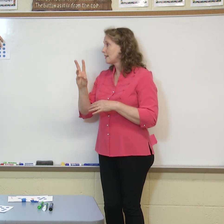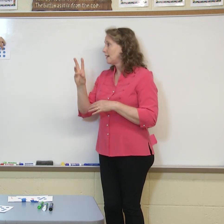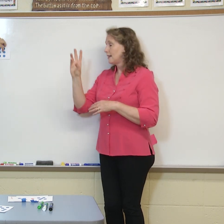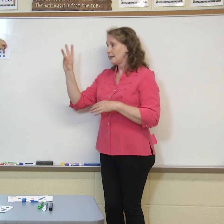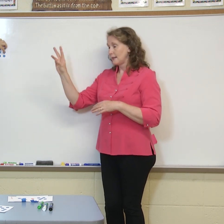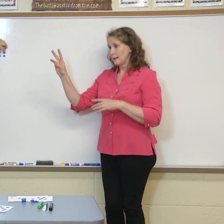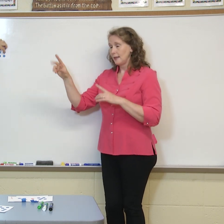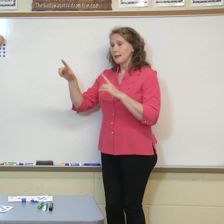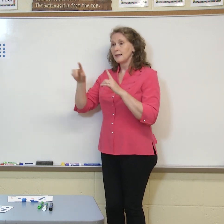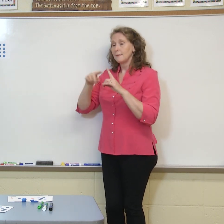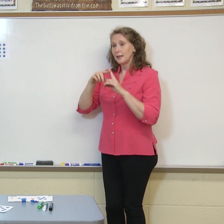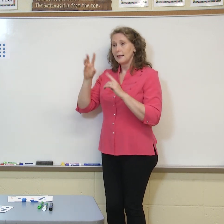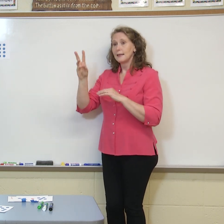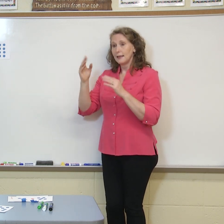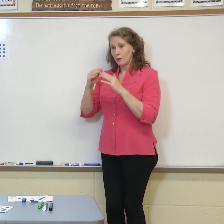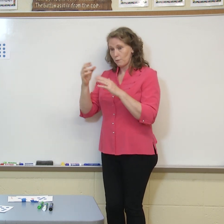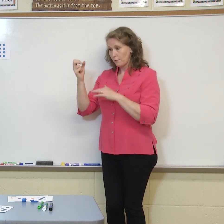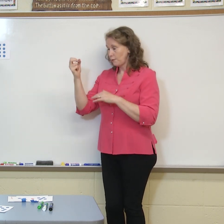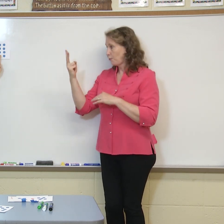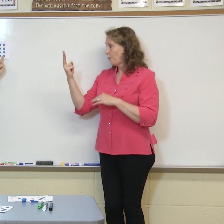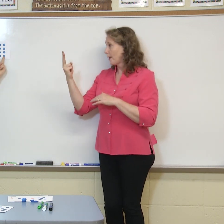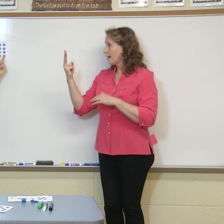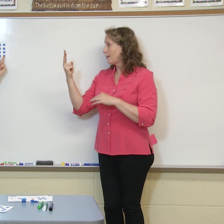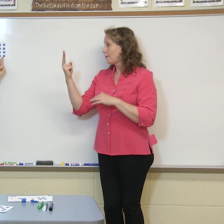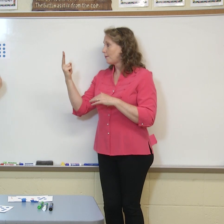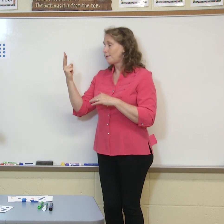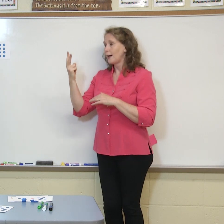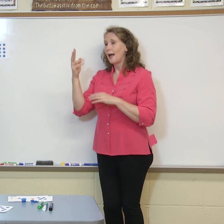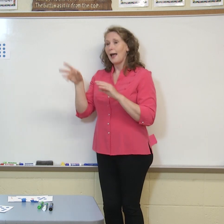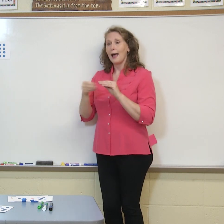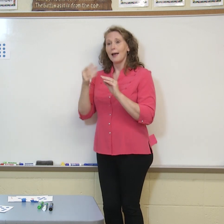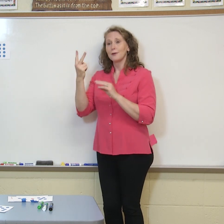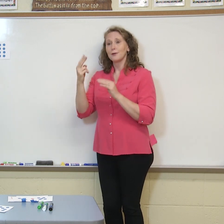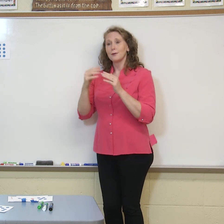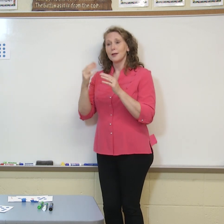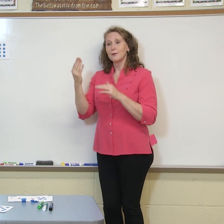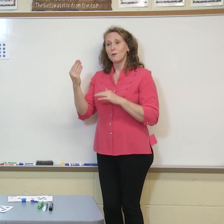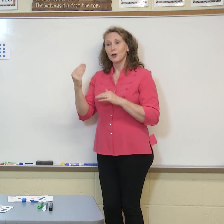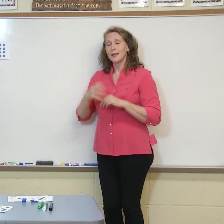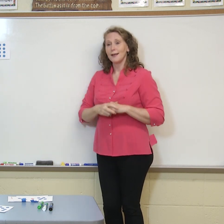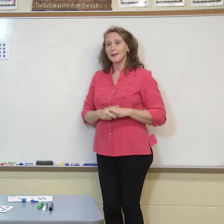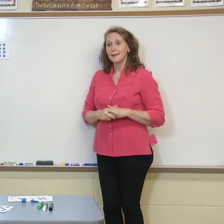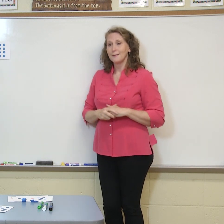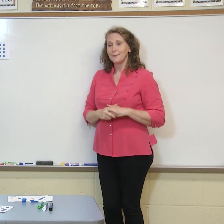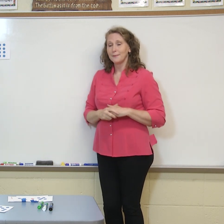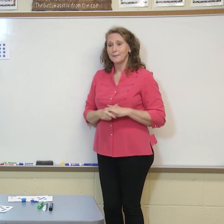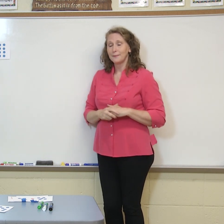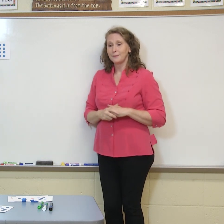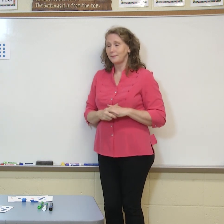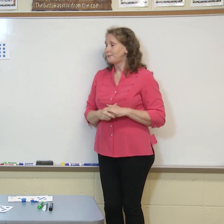6 and 6 are 12, and 2 more are 14.